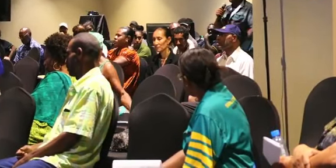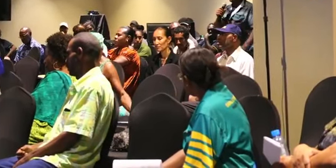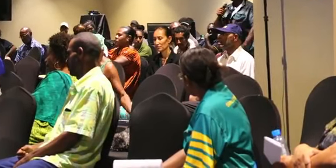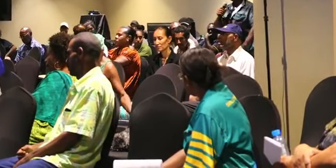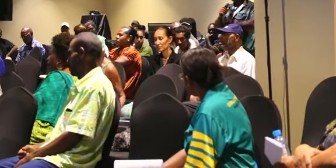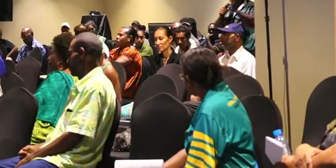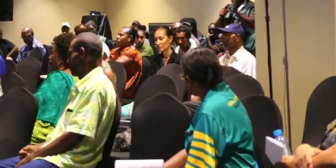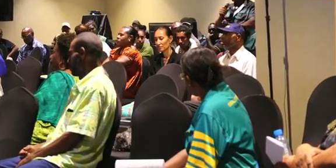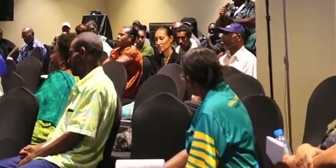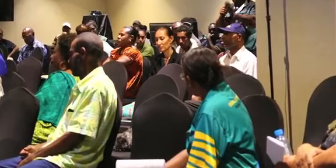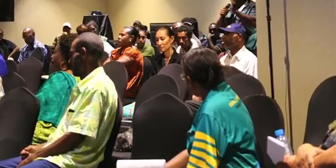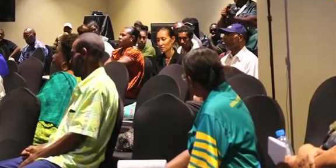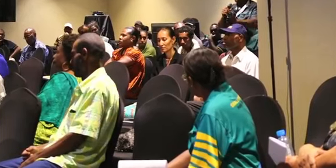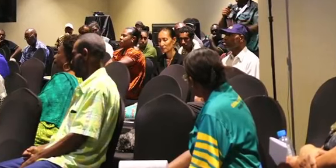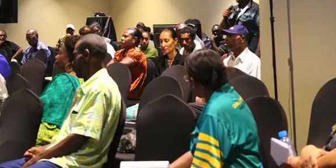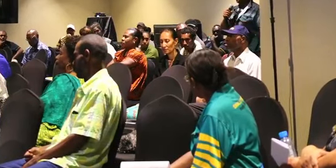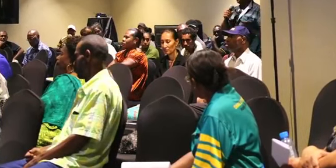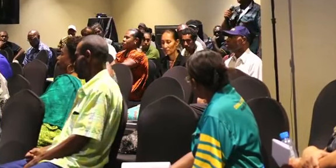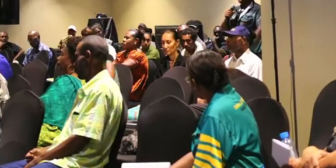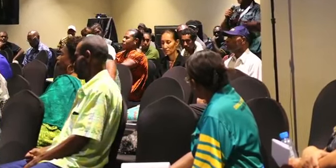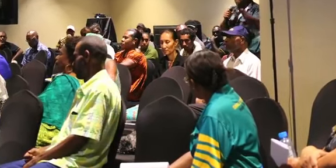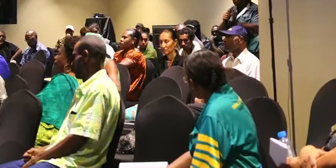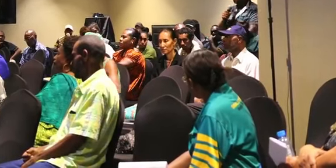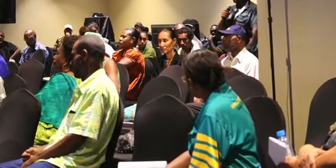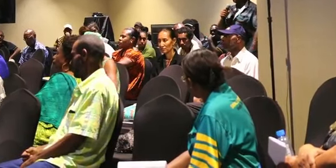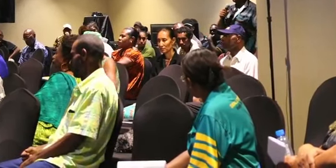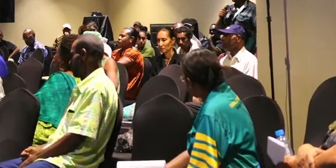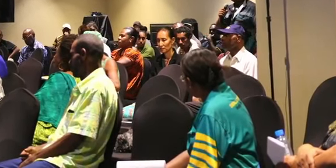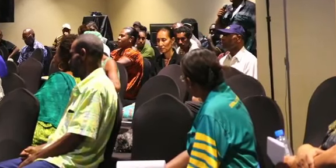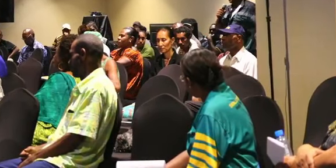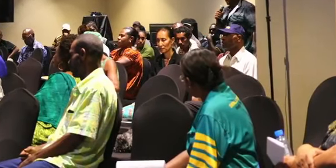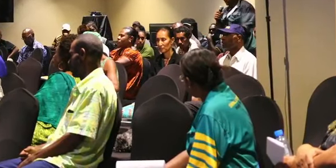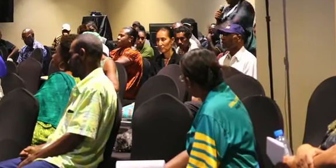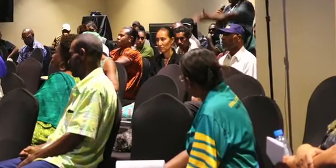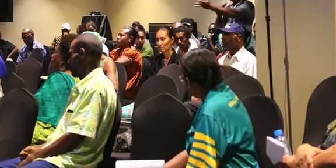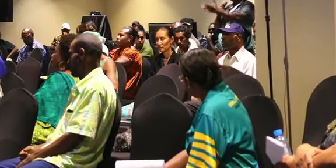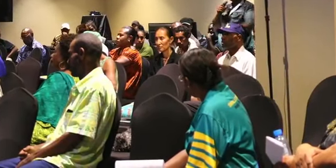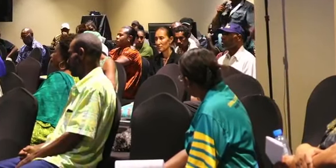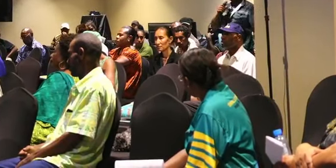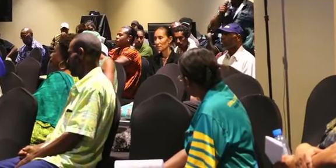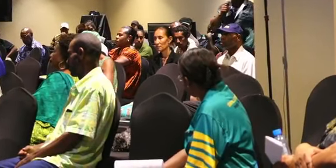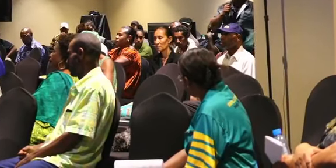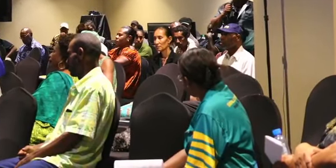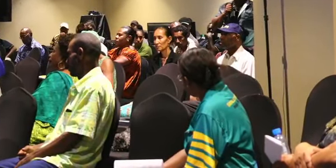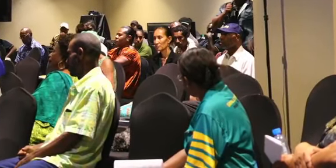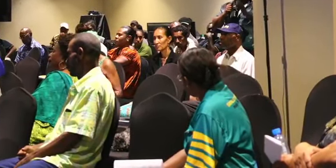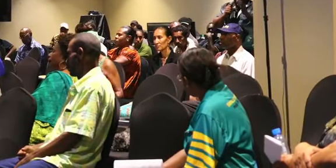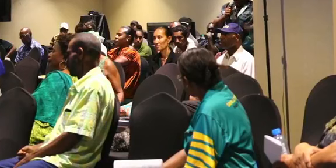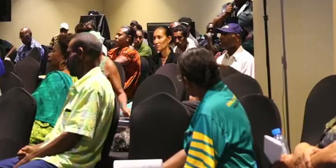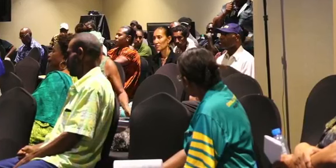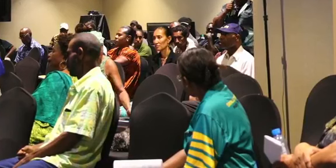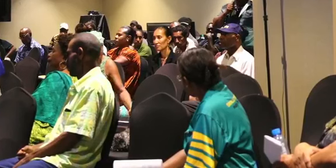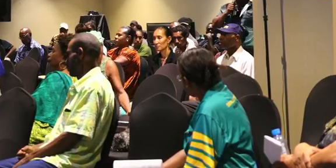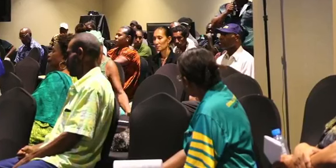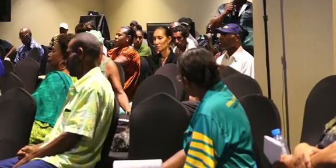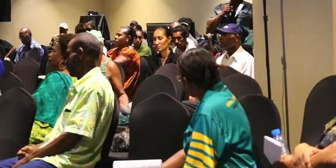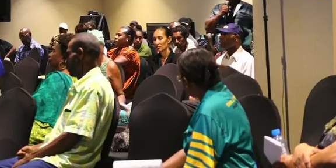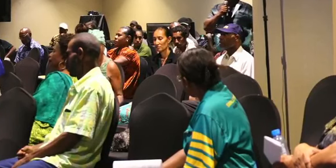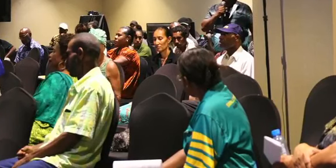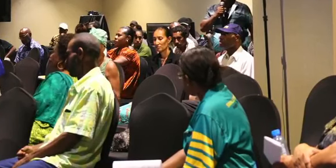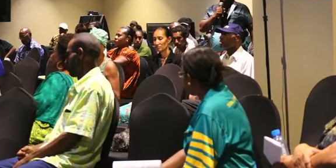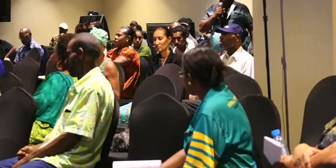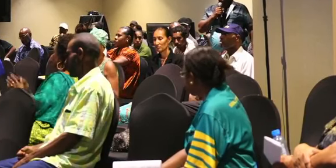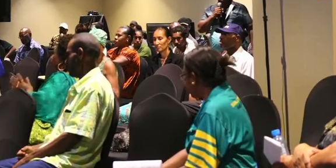need be. Right igolo NEC. Na talking all. IRC come back na work him decision as to where we will put this